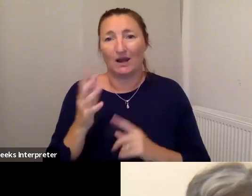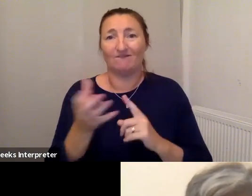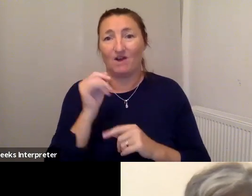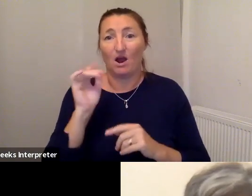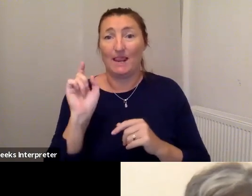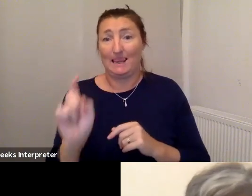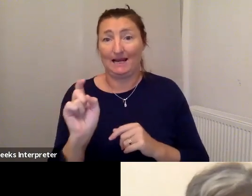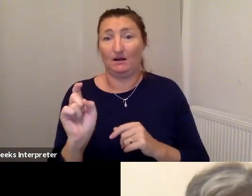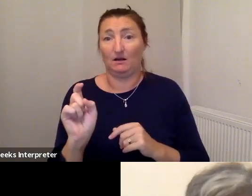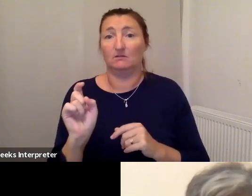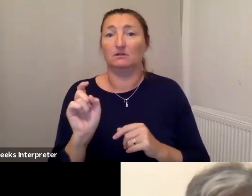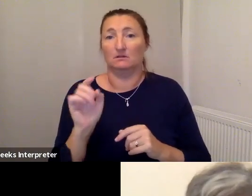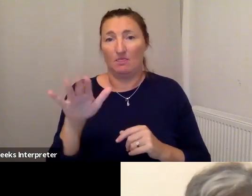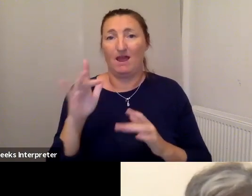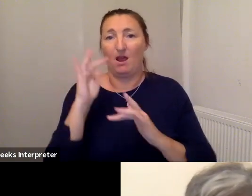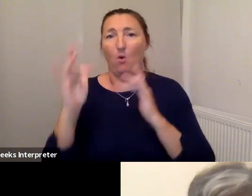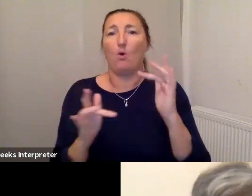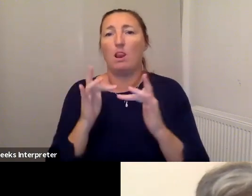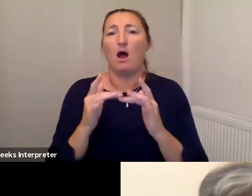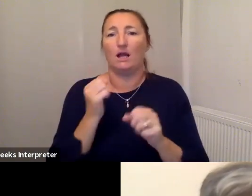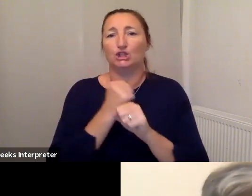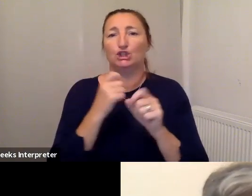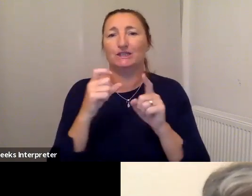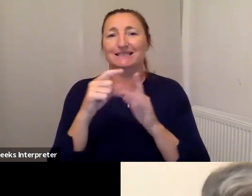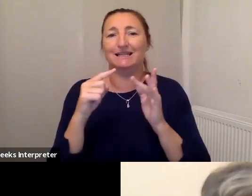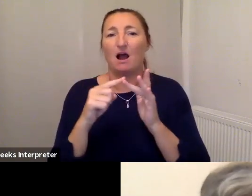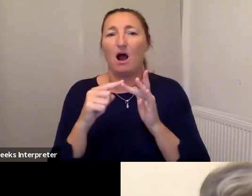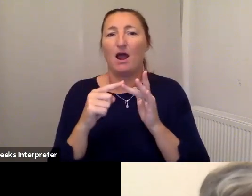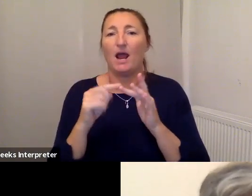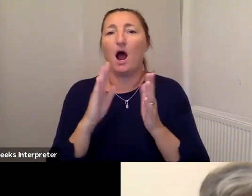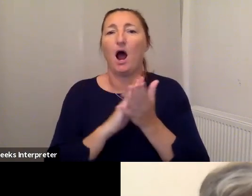will share the link with all of the participants from today.